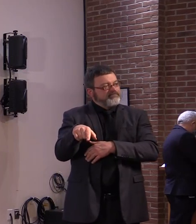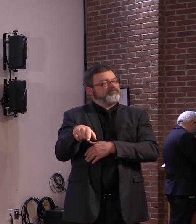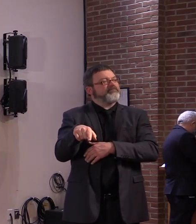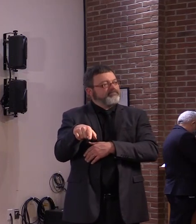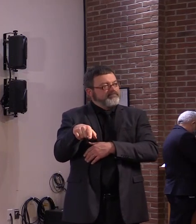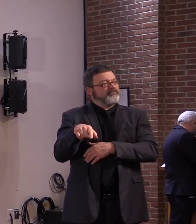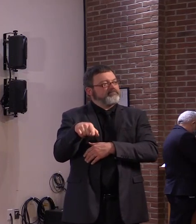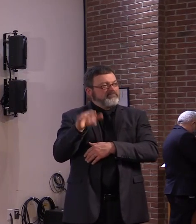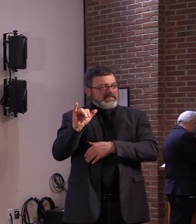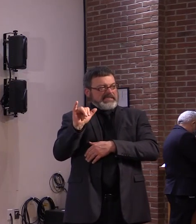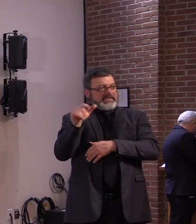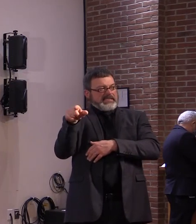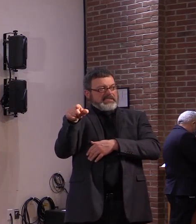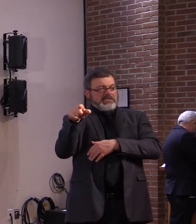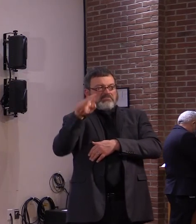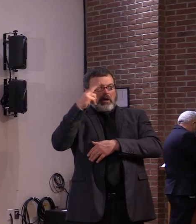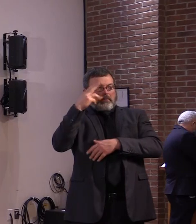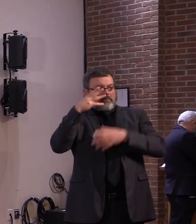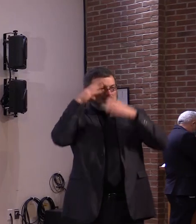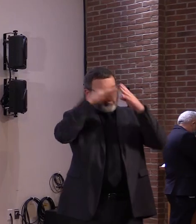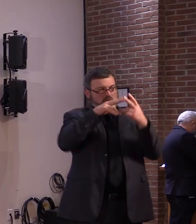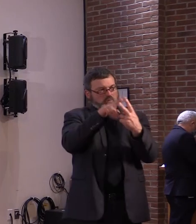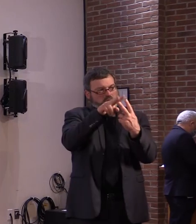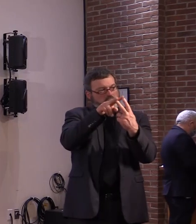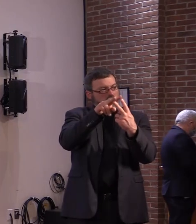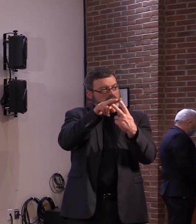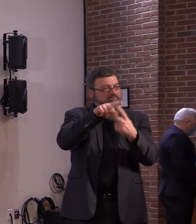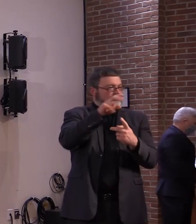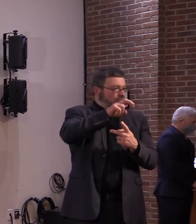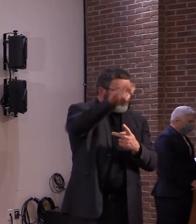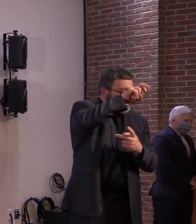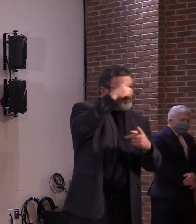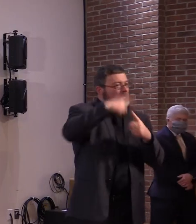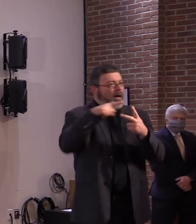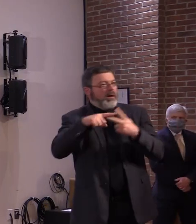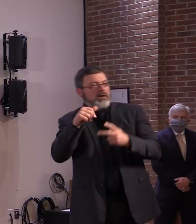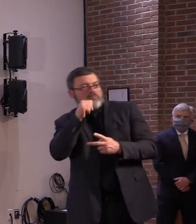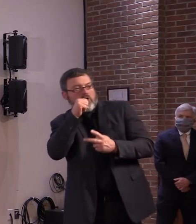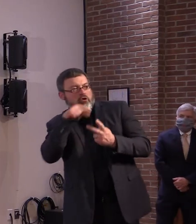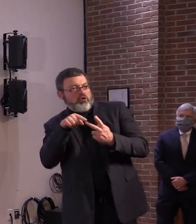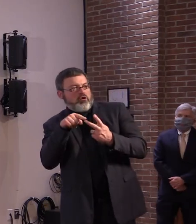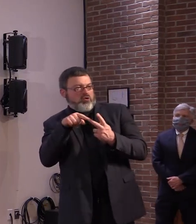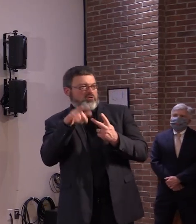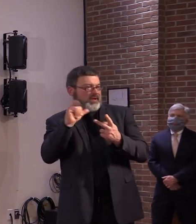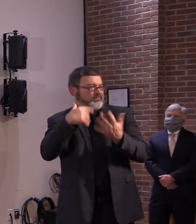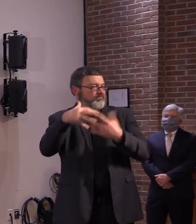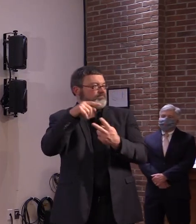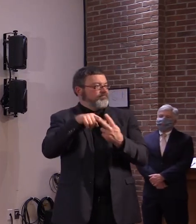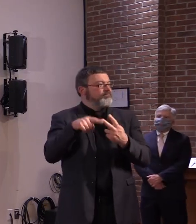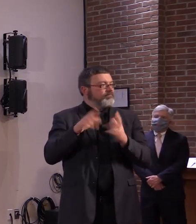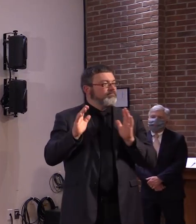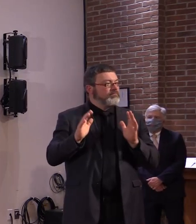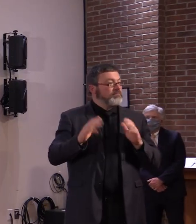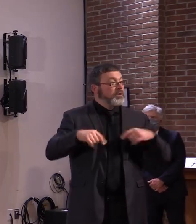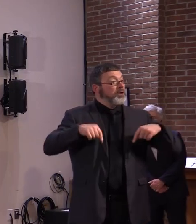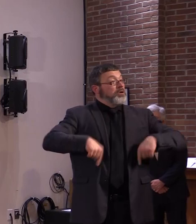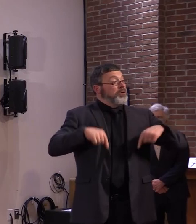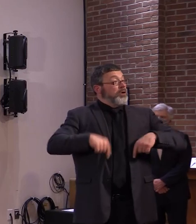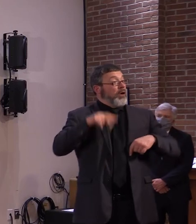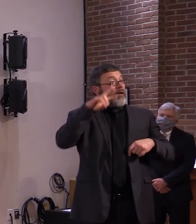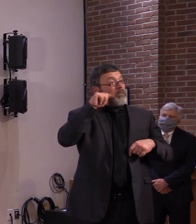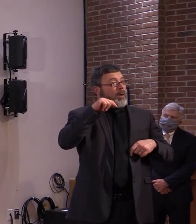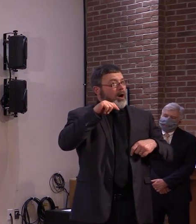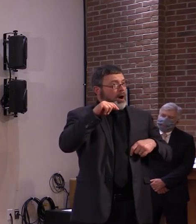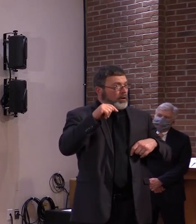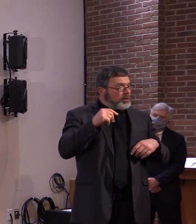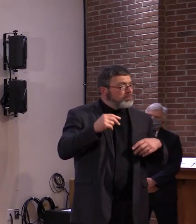of establishments. I can tell you that in Vermont, we do not have large numbers of cases that we